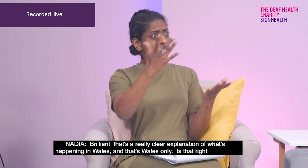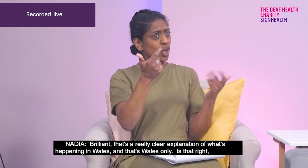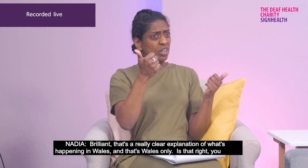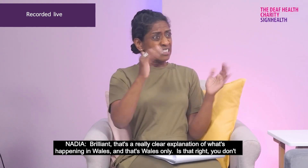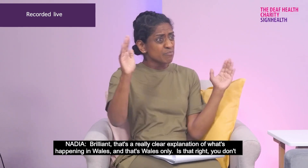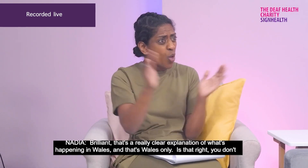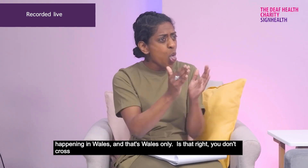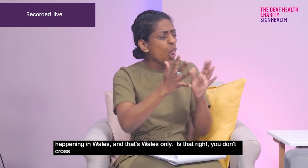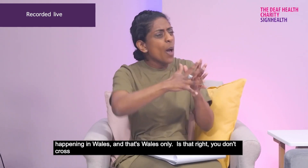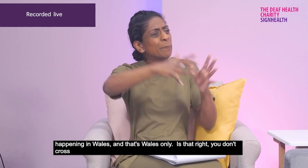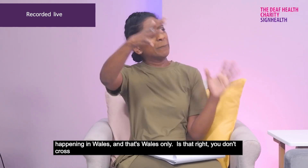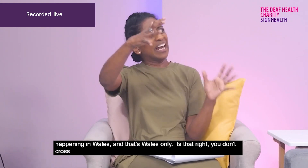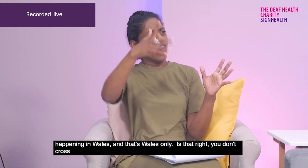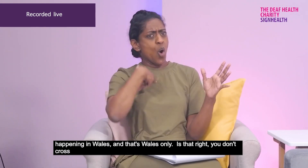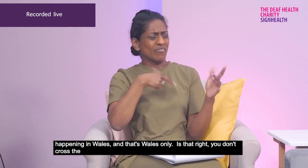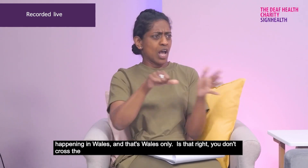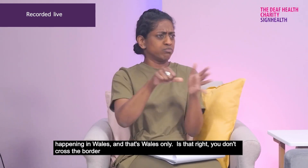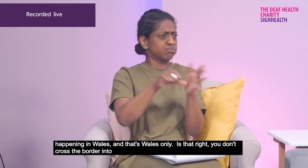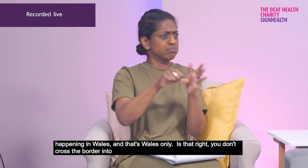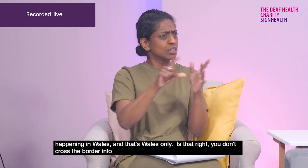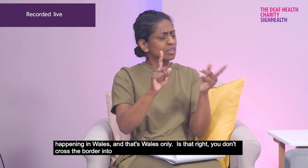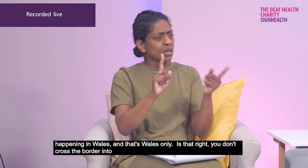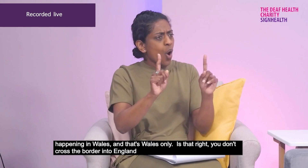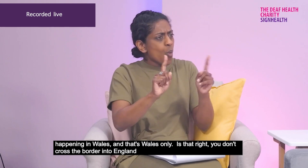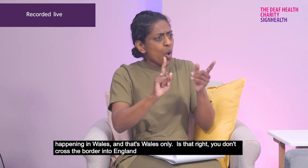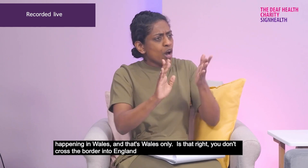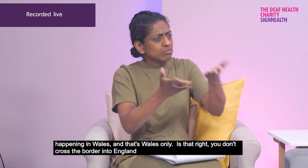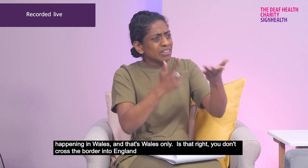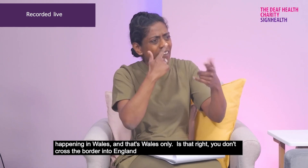into England or Scotland or Ireland, is that right? No.